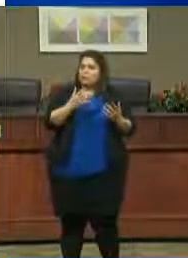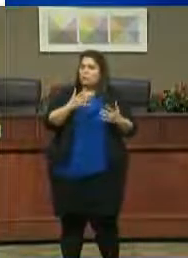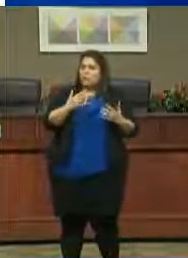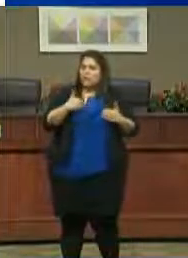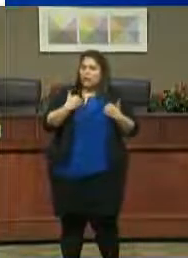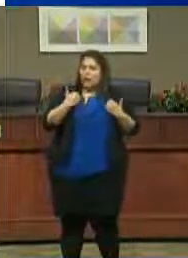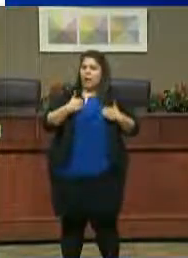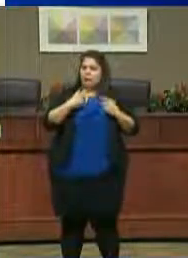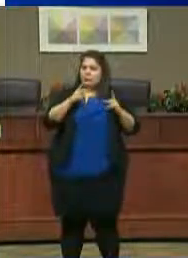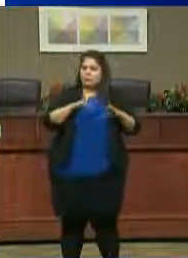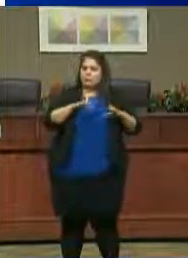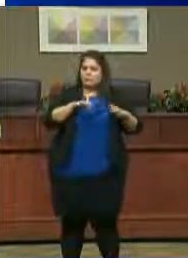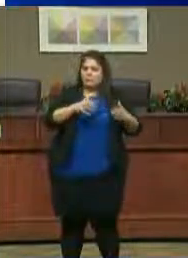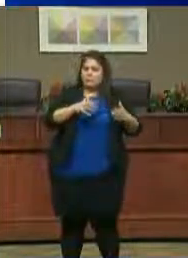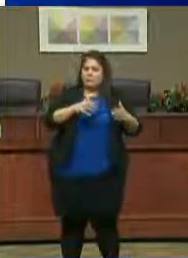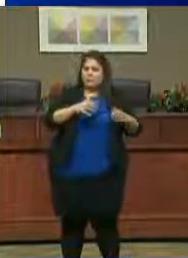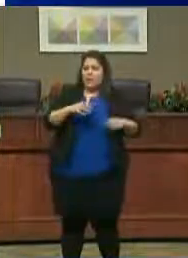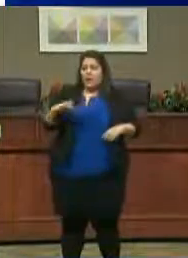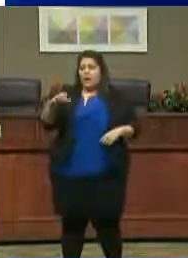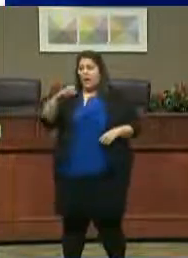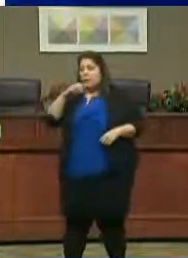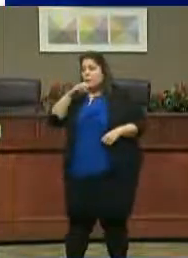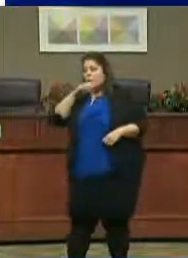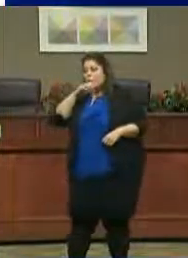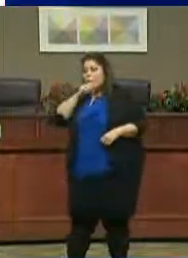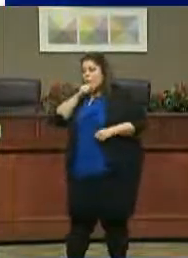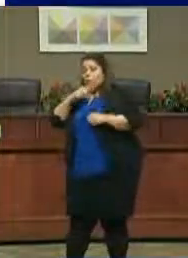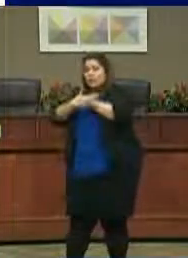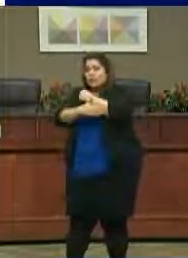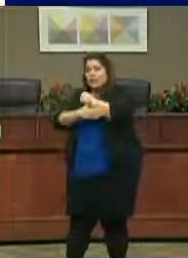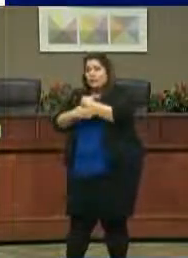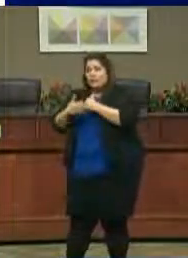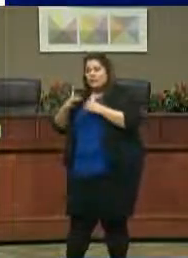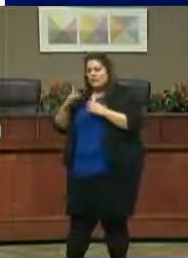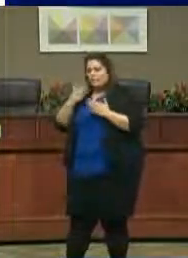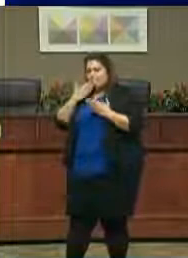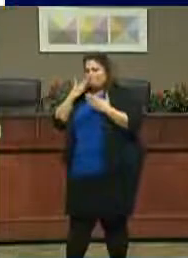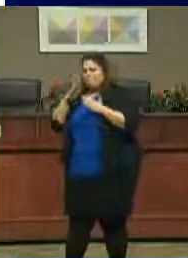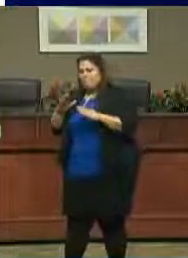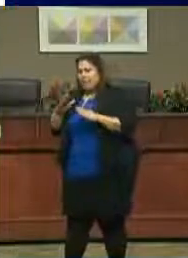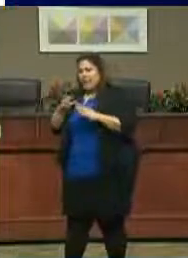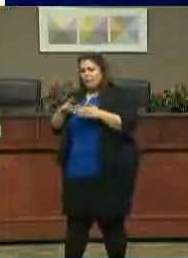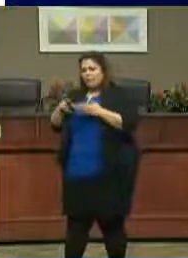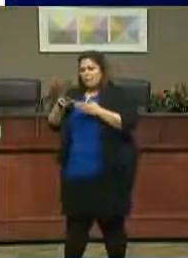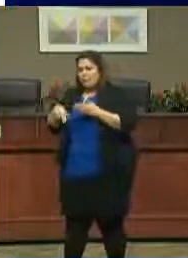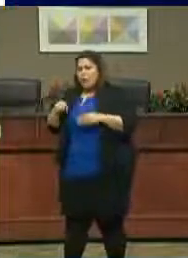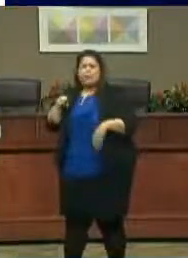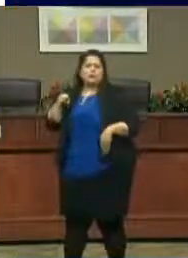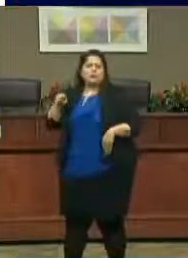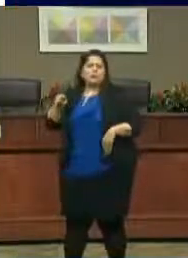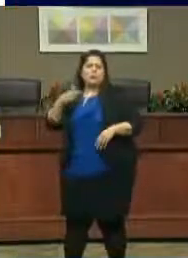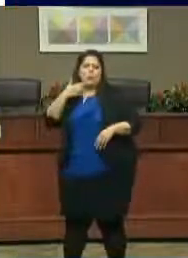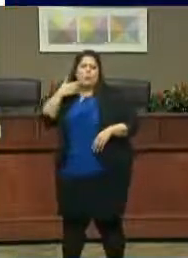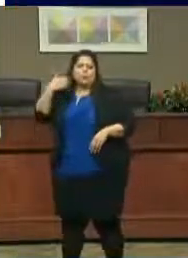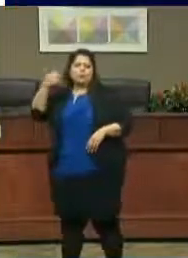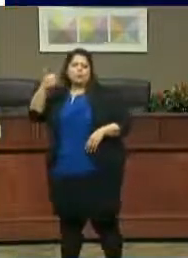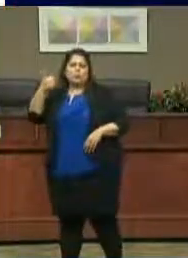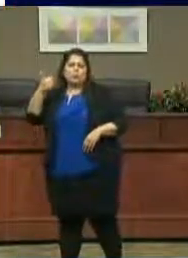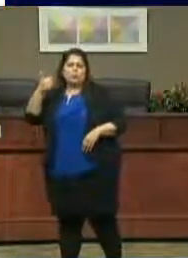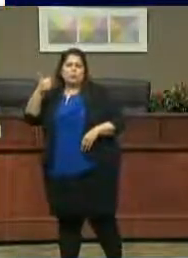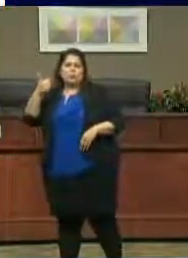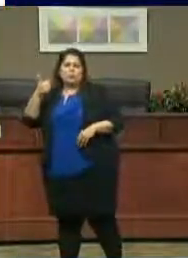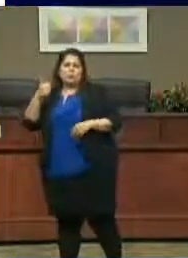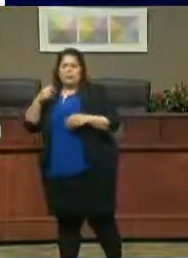in orange going on in the older population. The older you are, the more likely you are to have poor